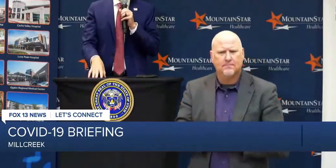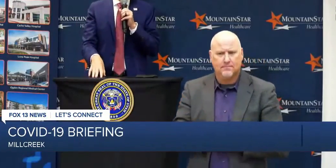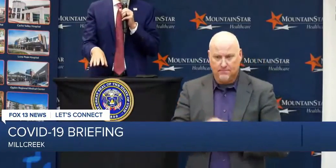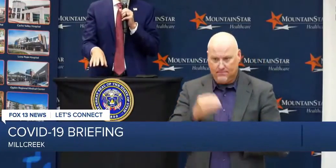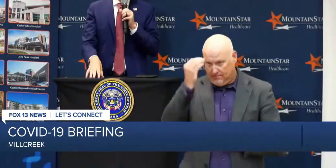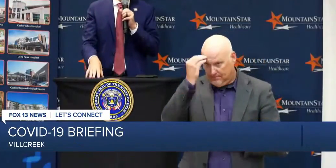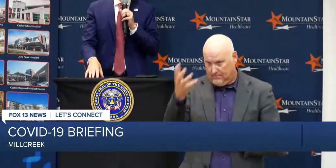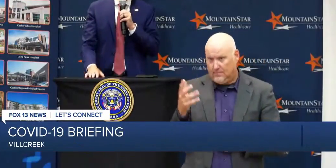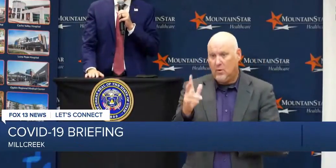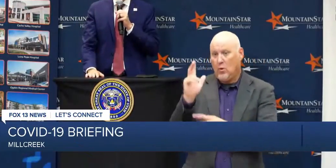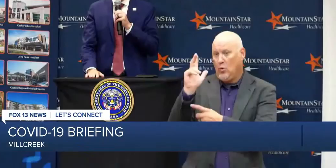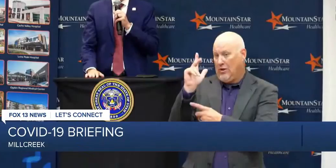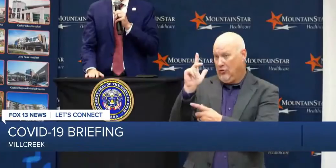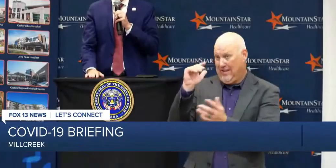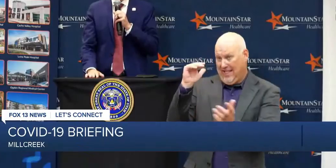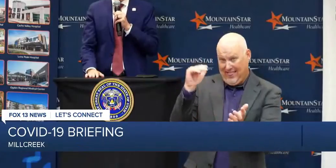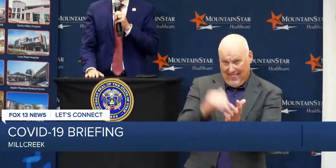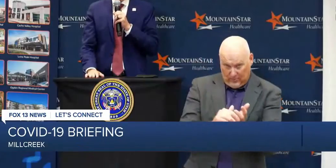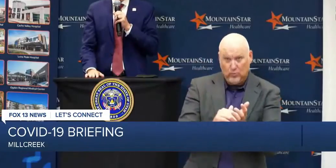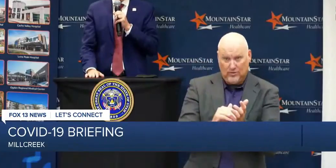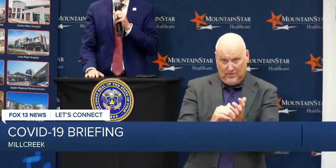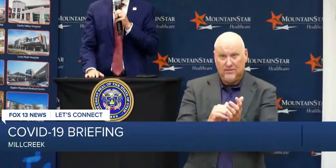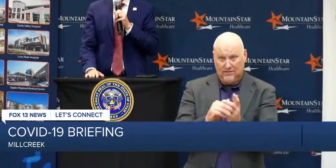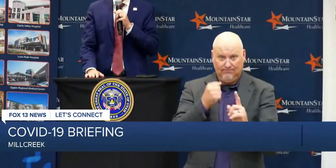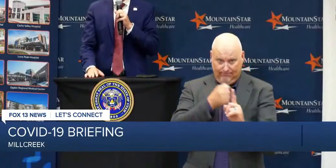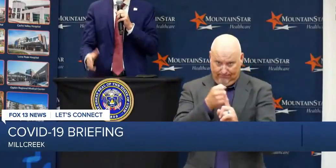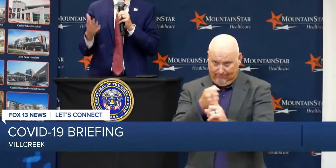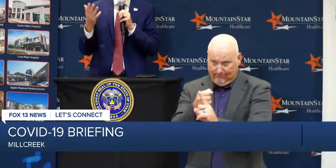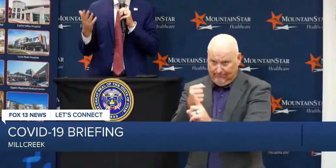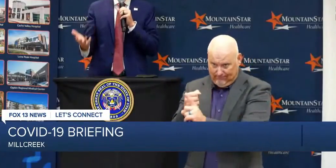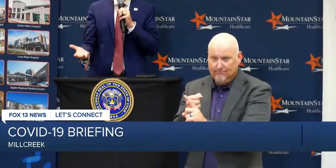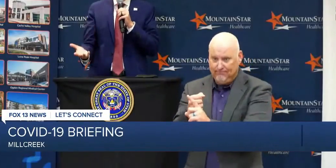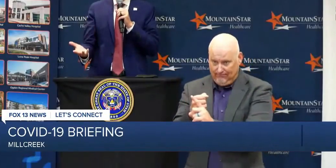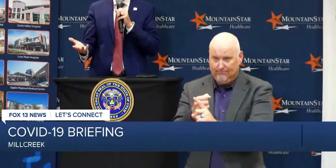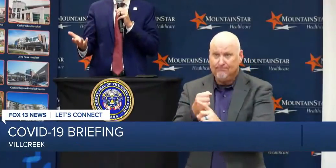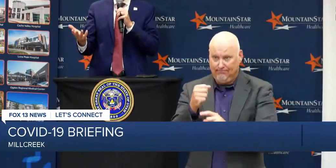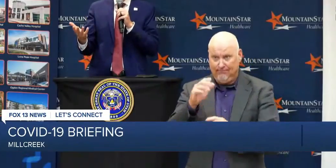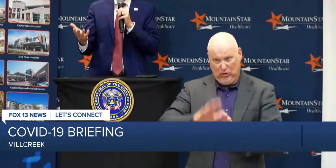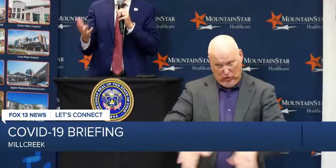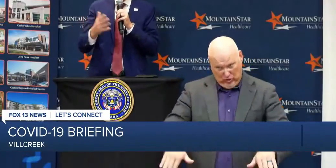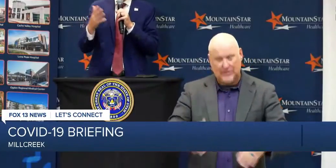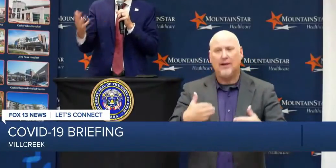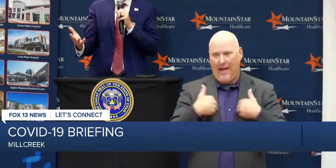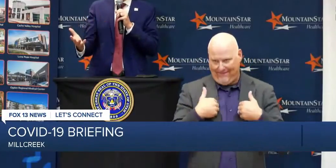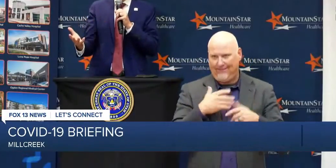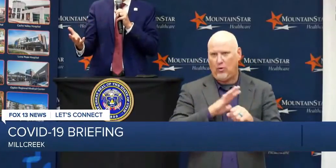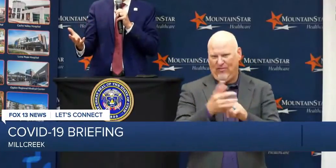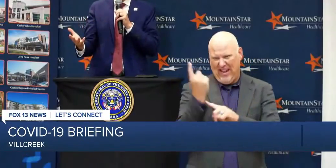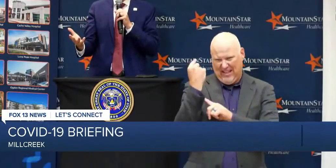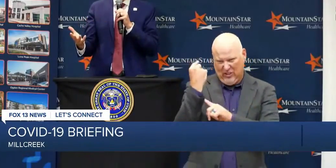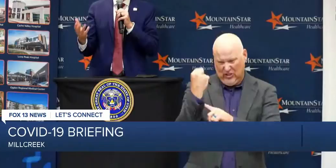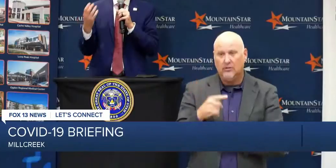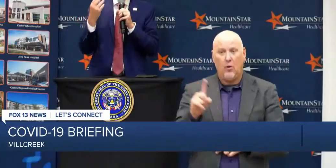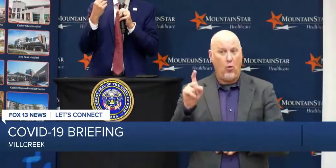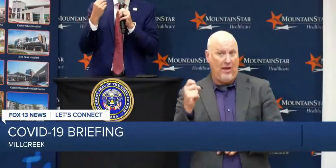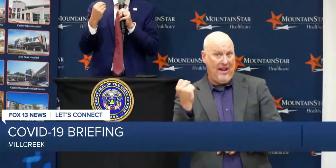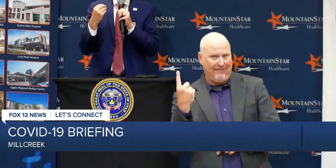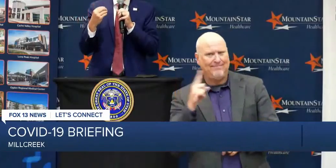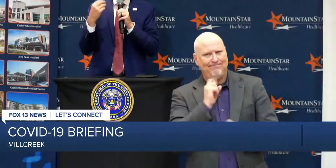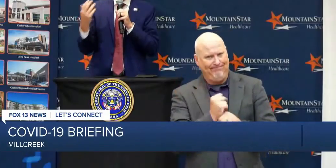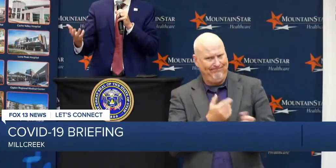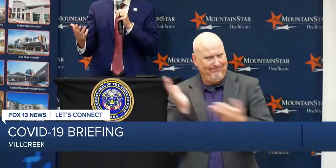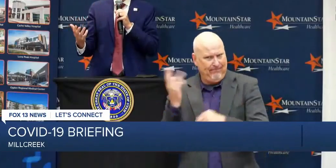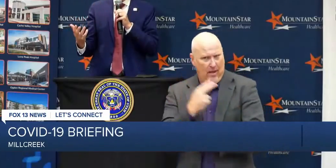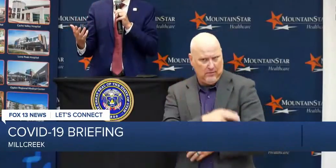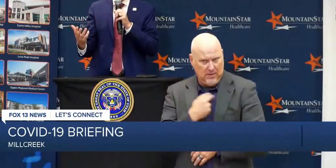111 hospitalizations, and 1 death. Does that weigh does that outweigh the